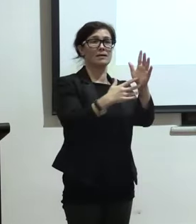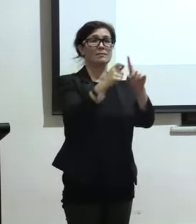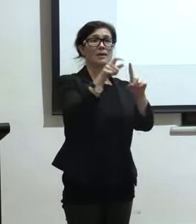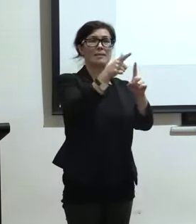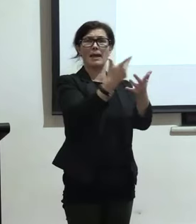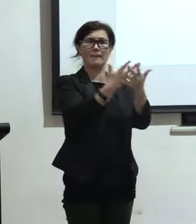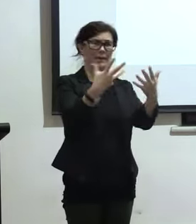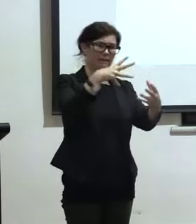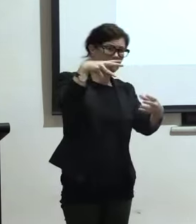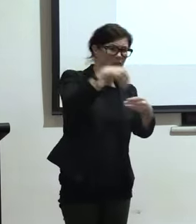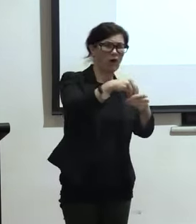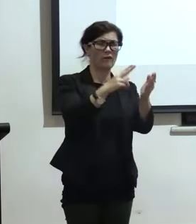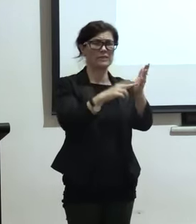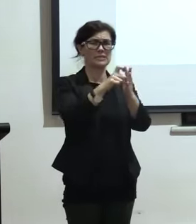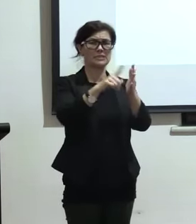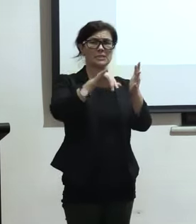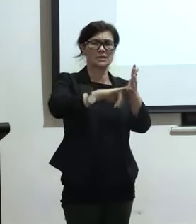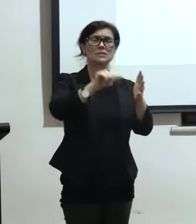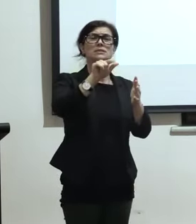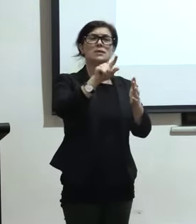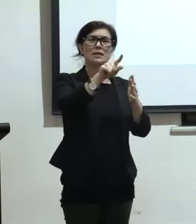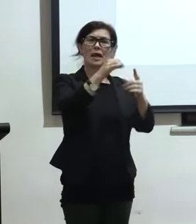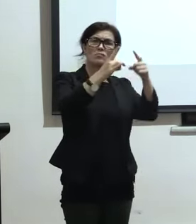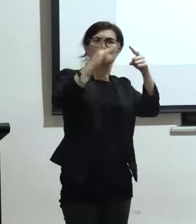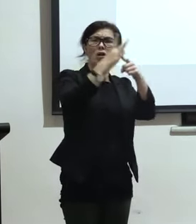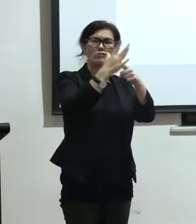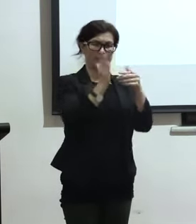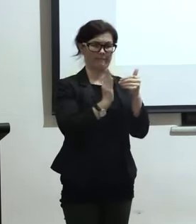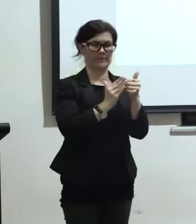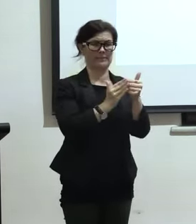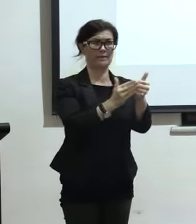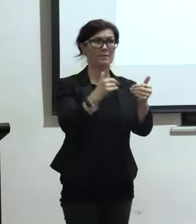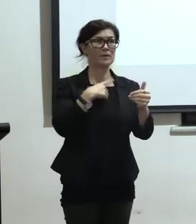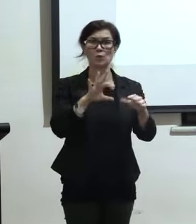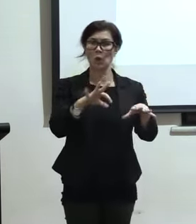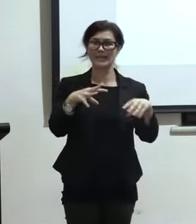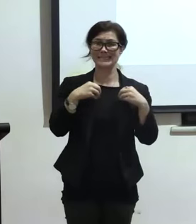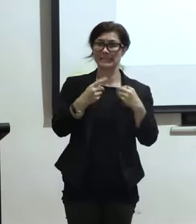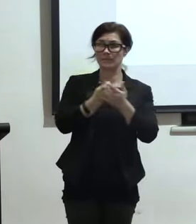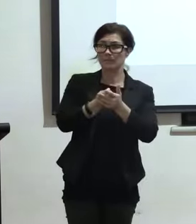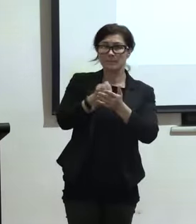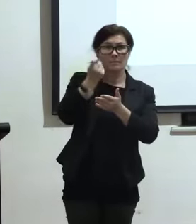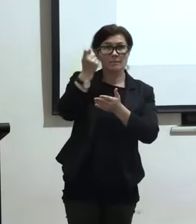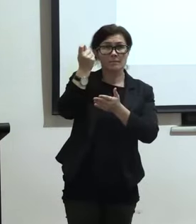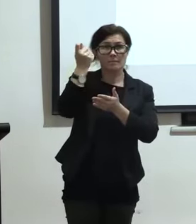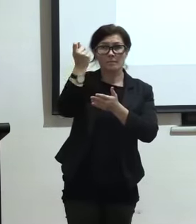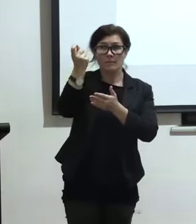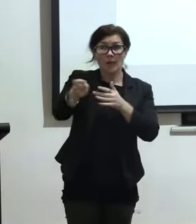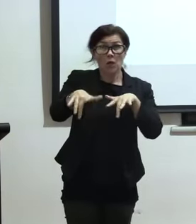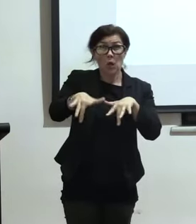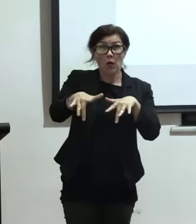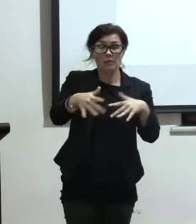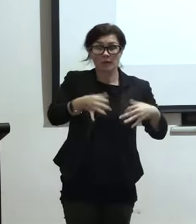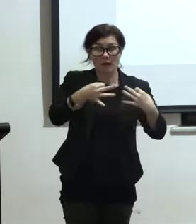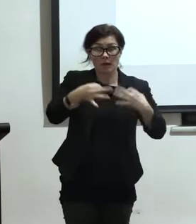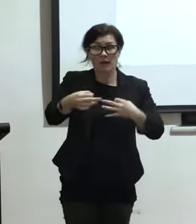try and fix some of these issues, because it's unacceptable for providers not to be paid for 2 to 3 months. That's bad cash flow no matter what way you